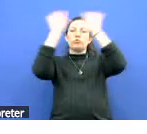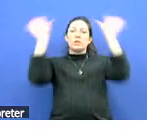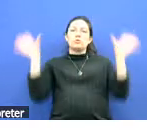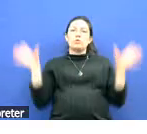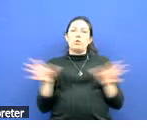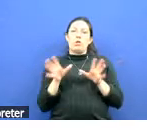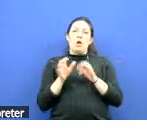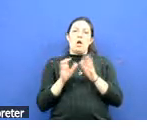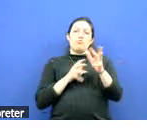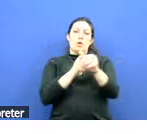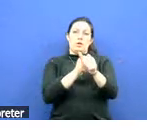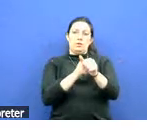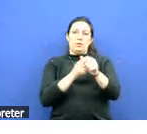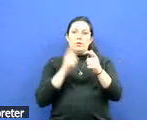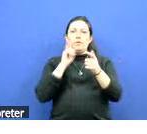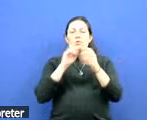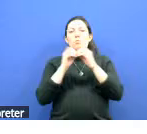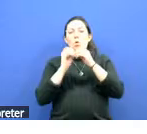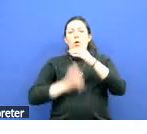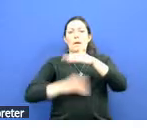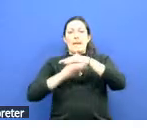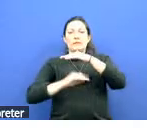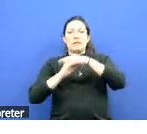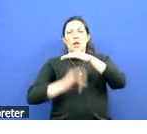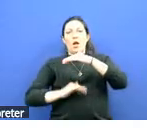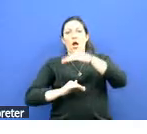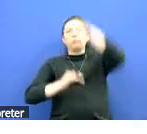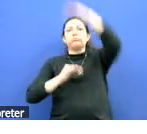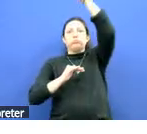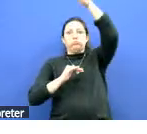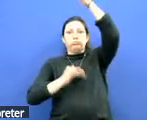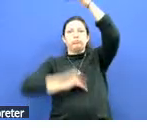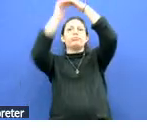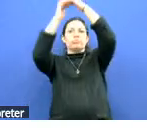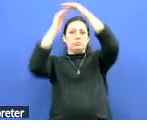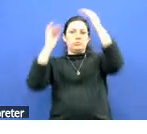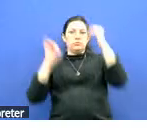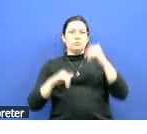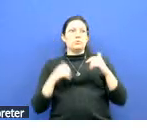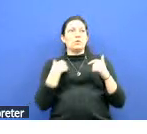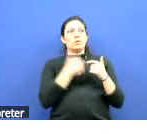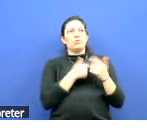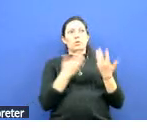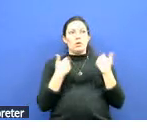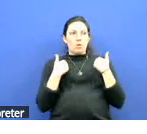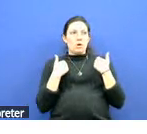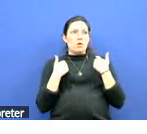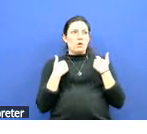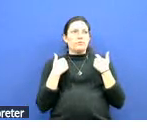increase reliability and capacity. This slide here with the QR code, if